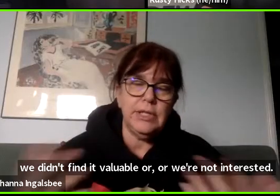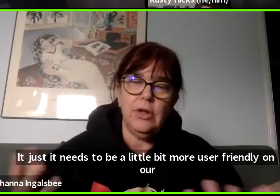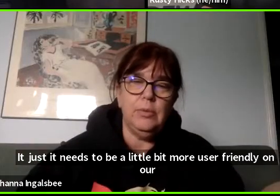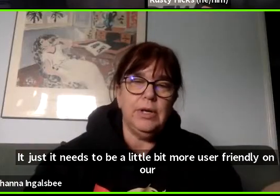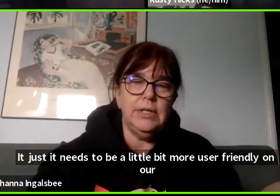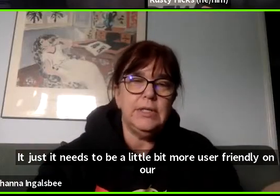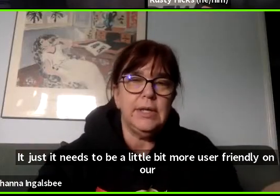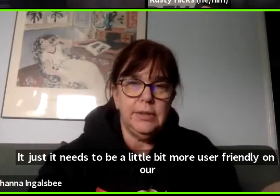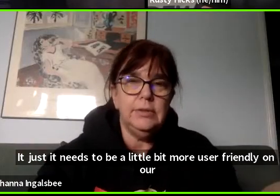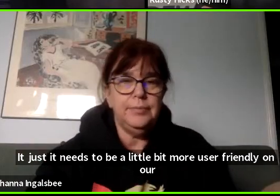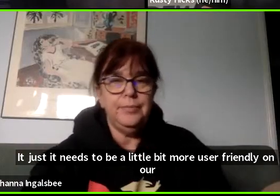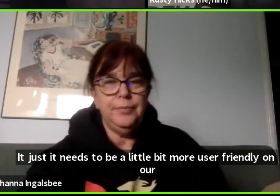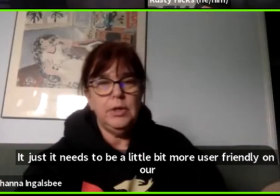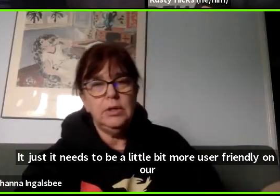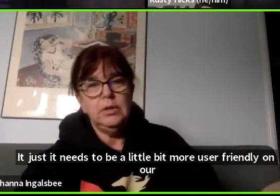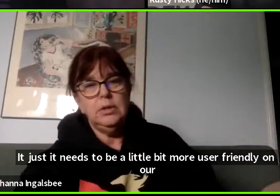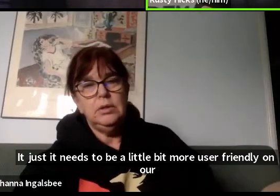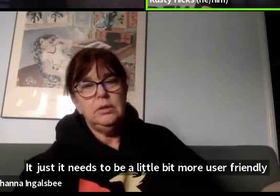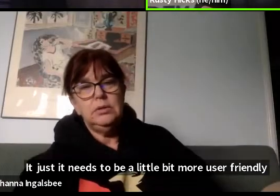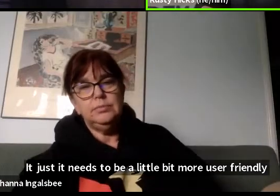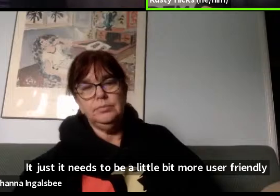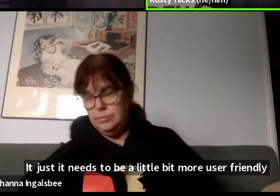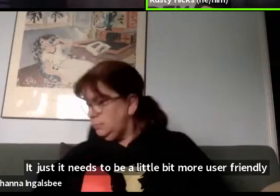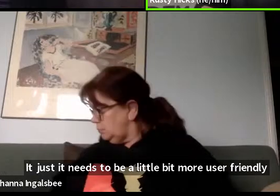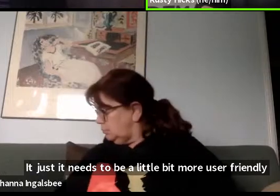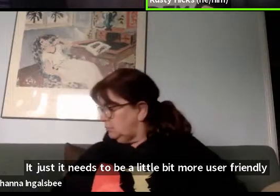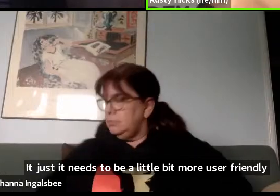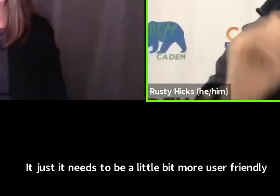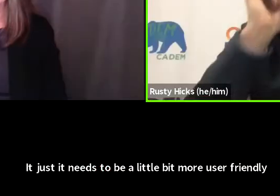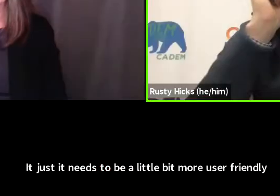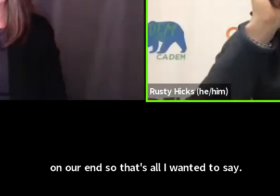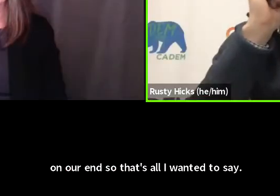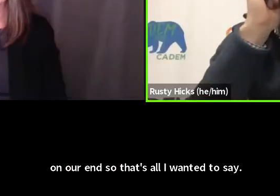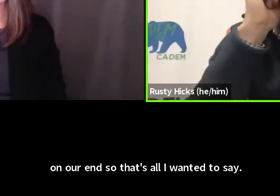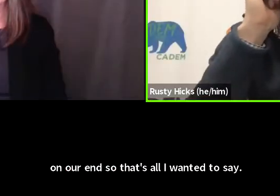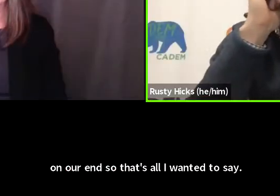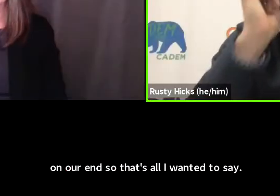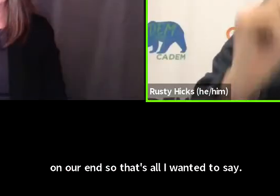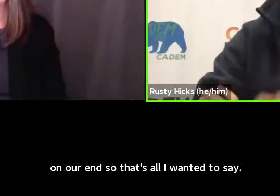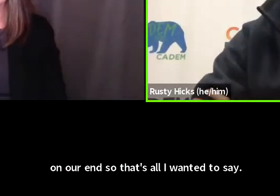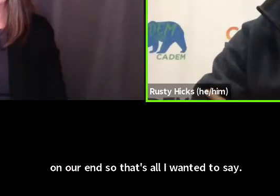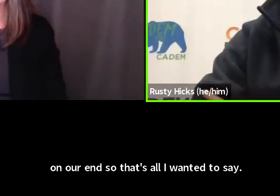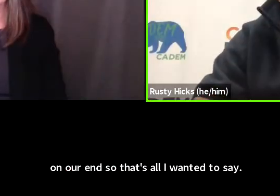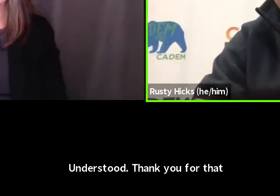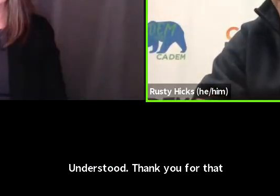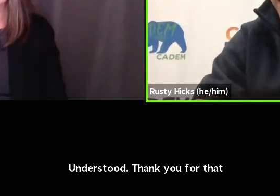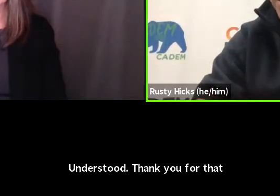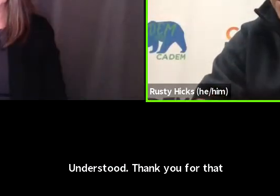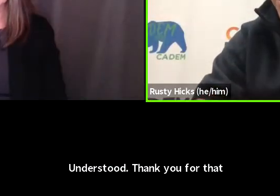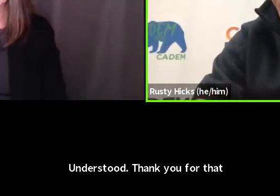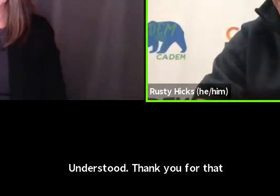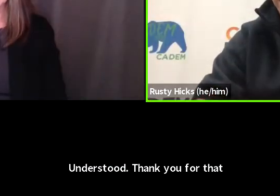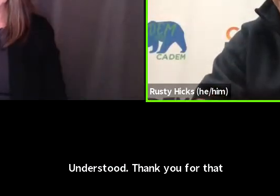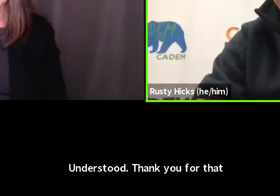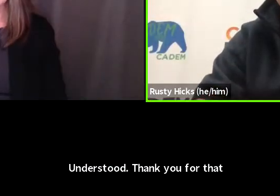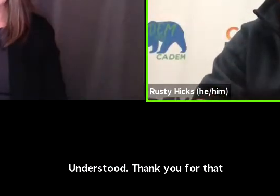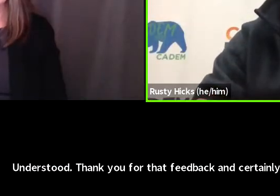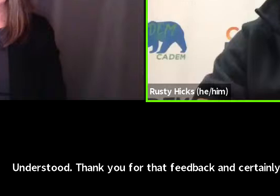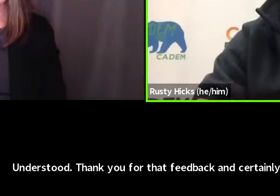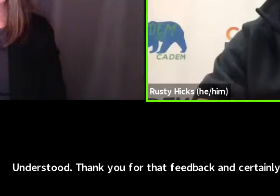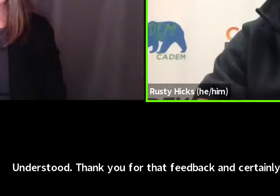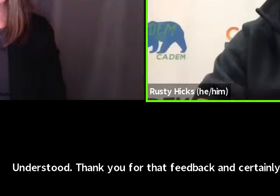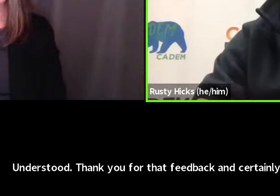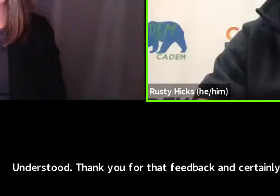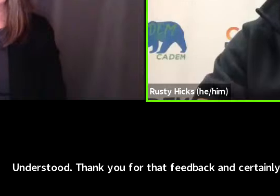our end. So that's all I wanted to say. Understood. Thank you for that feedback, and certainly we'll put that into